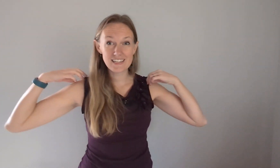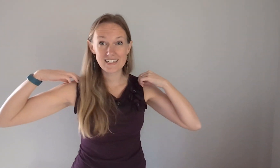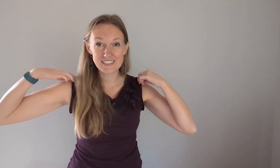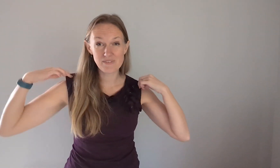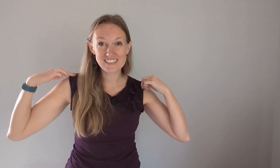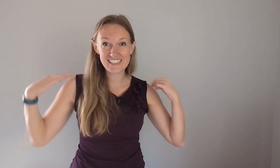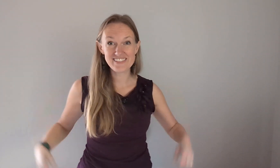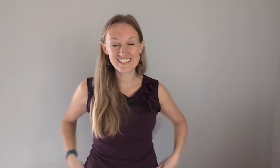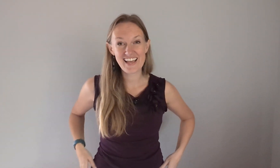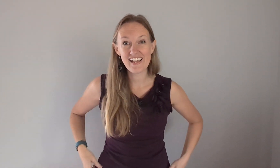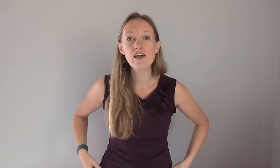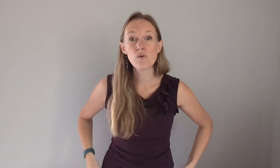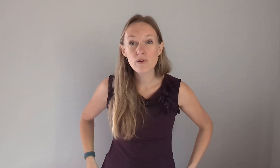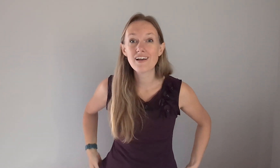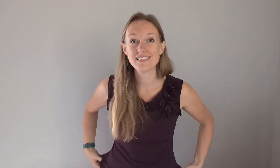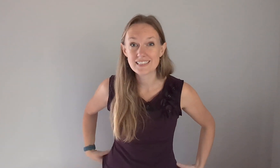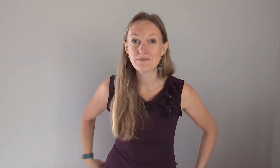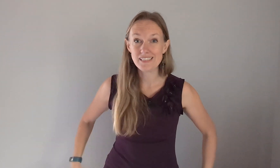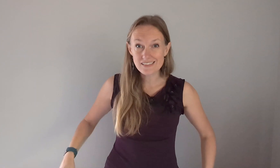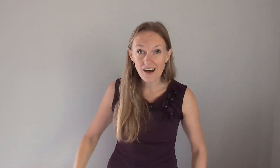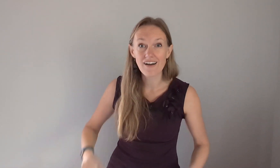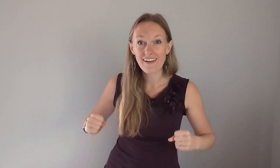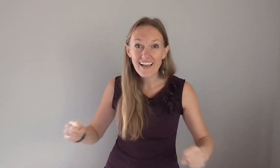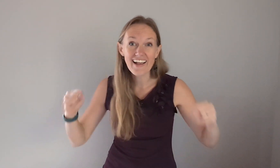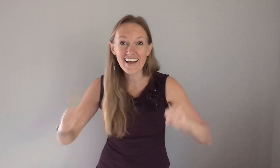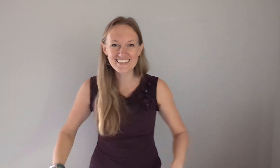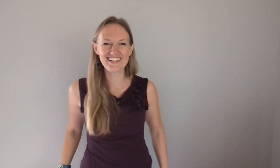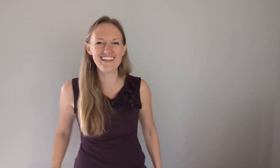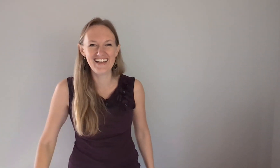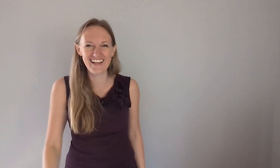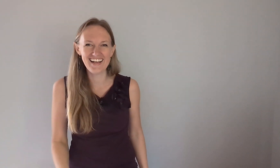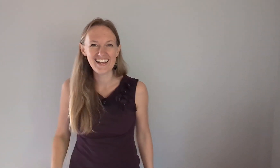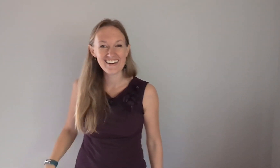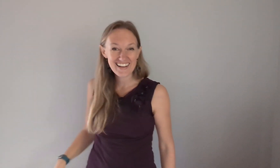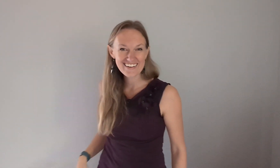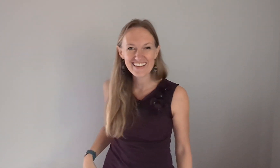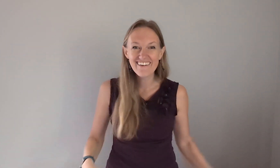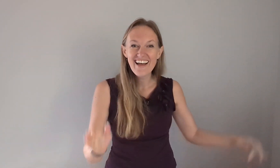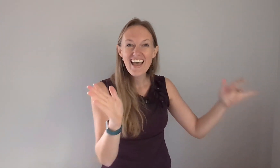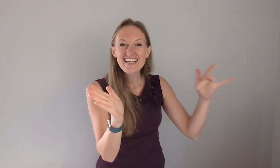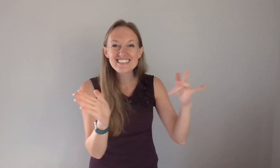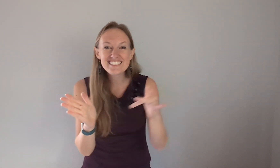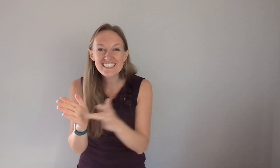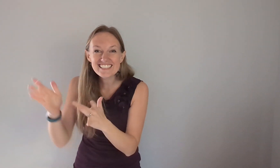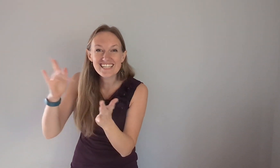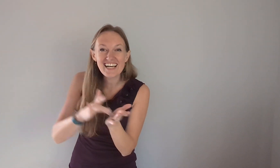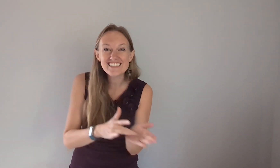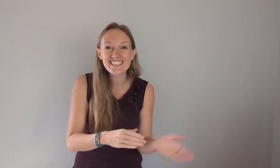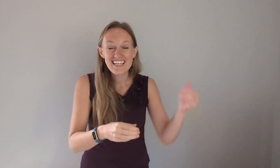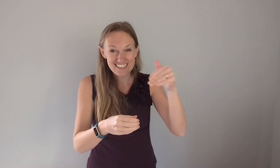that I didn't wear sleeves today. We got a 6-minute song. Okay, guys? Okay, here we go. Jesus, this